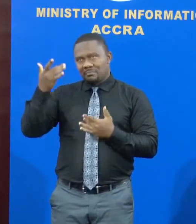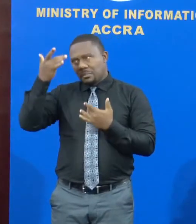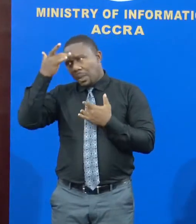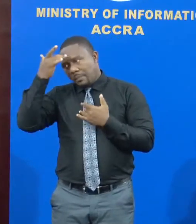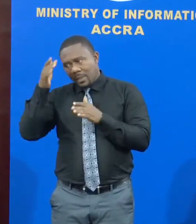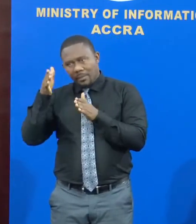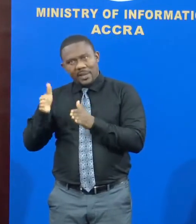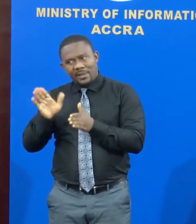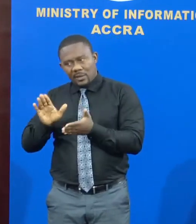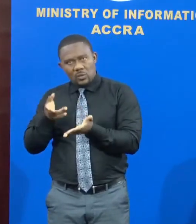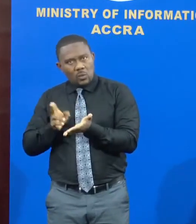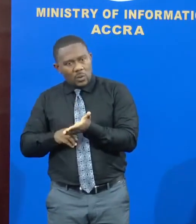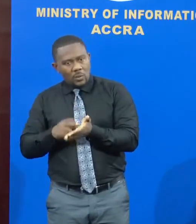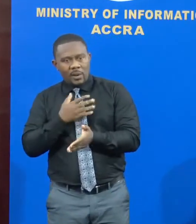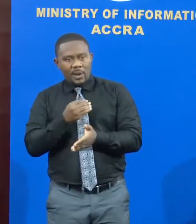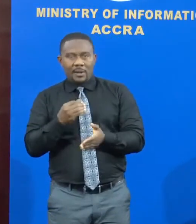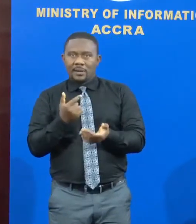the Ghana card.